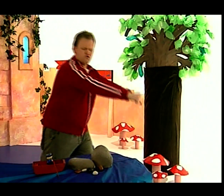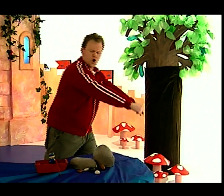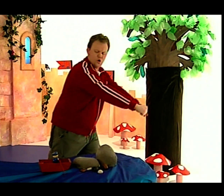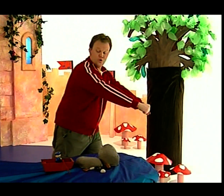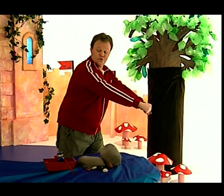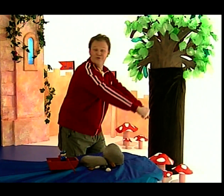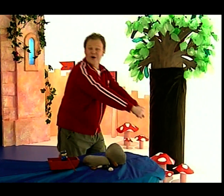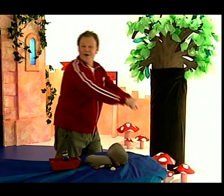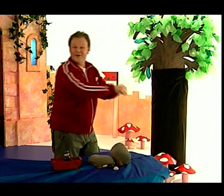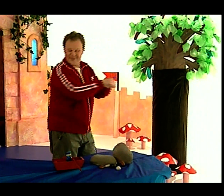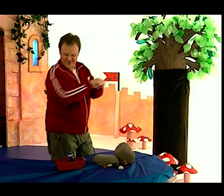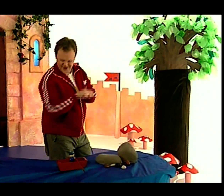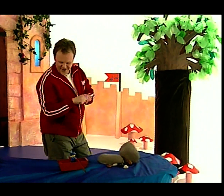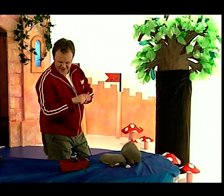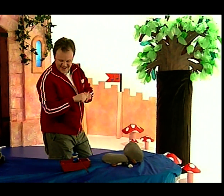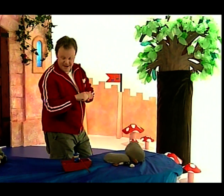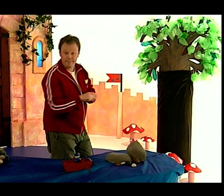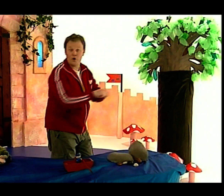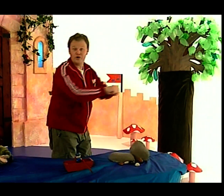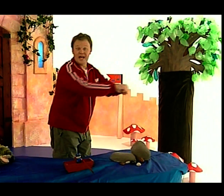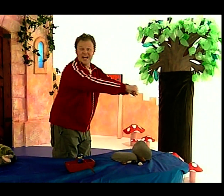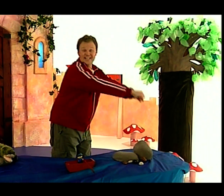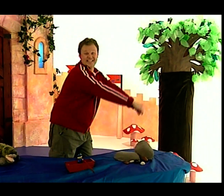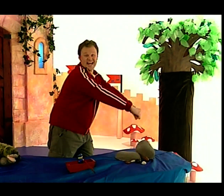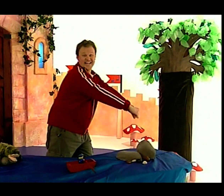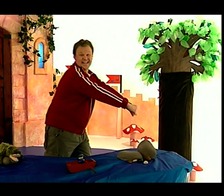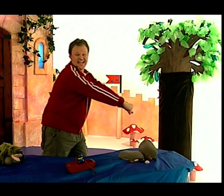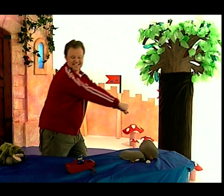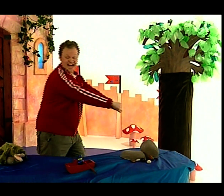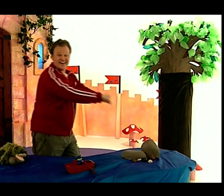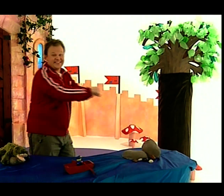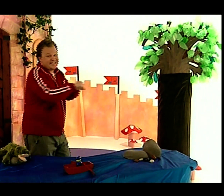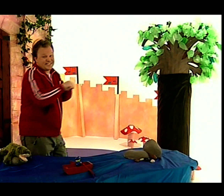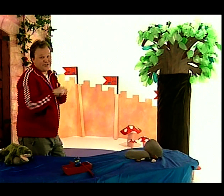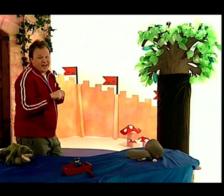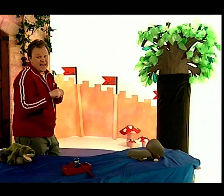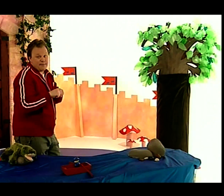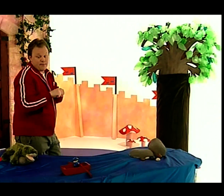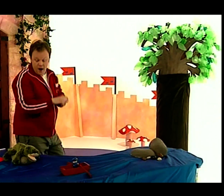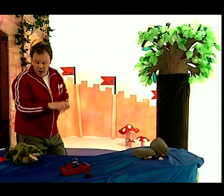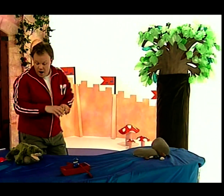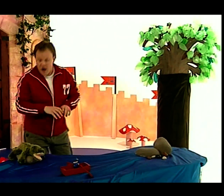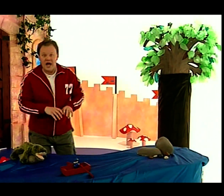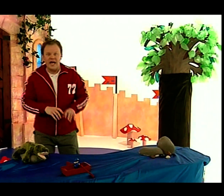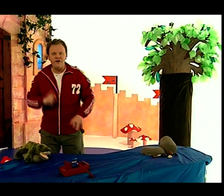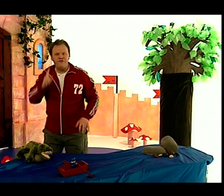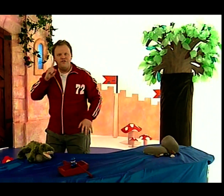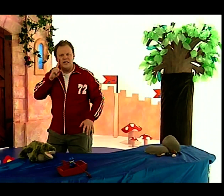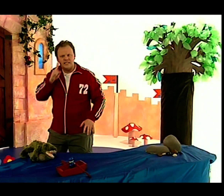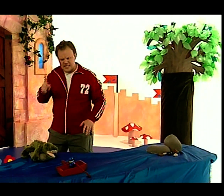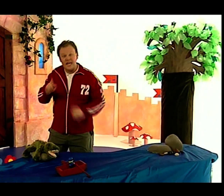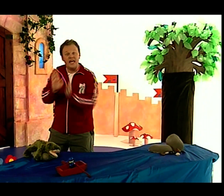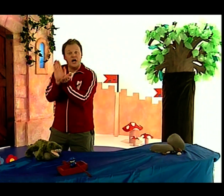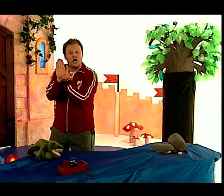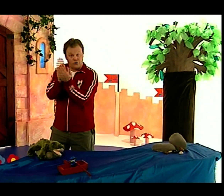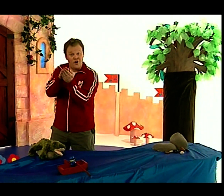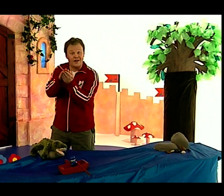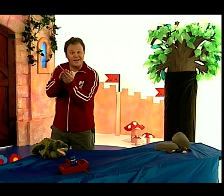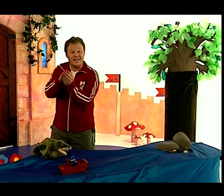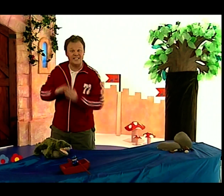Row, row, row your boat gently down the stream. If you see a